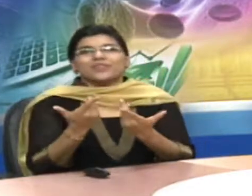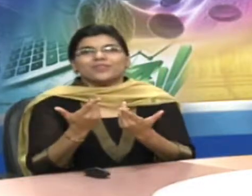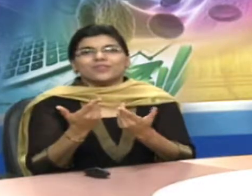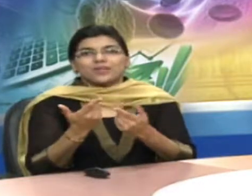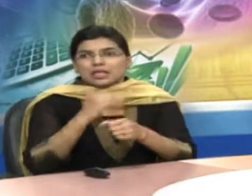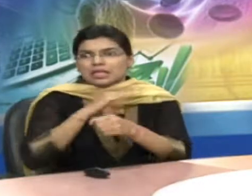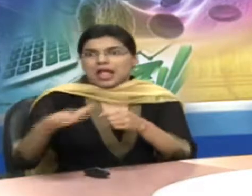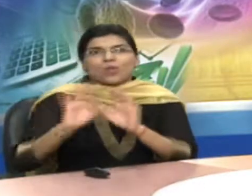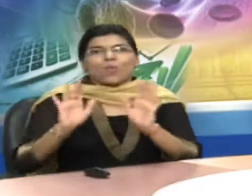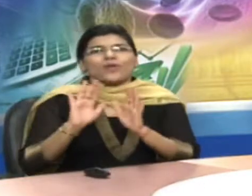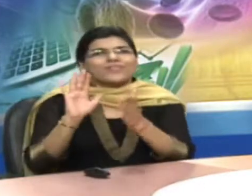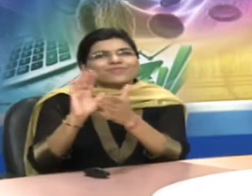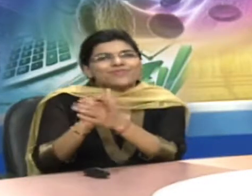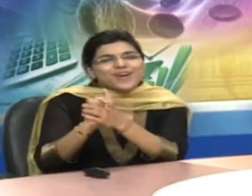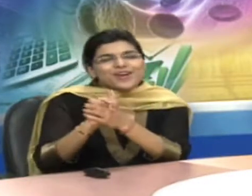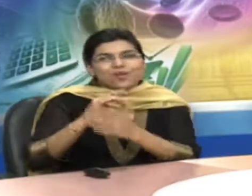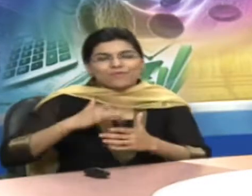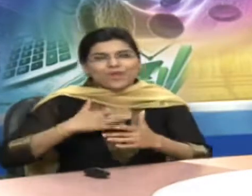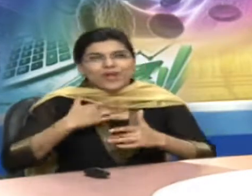to make friend with them.